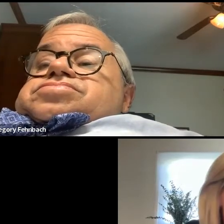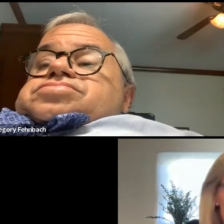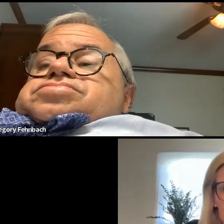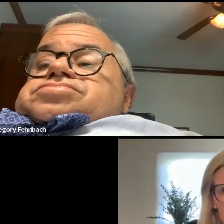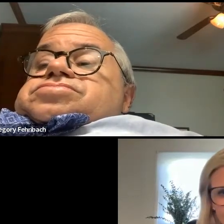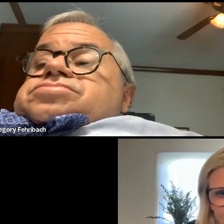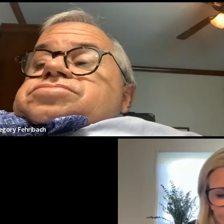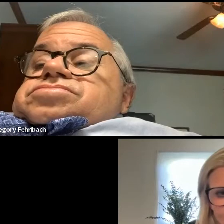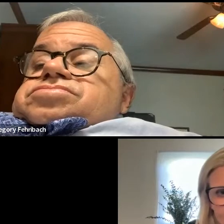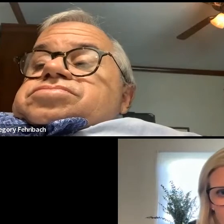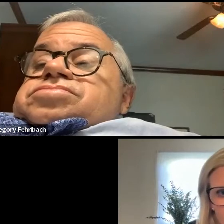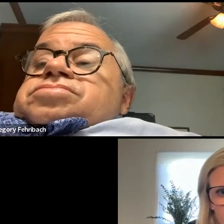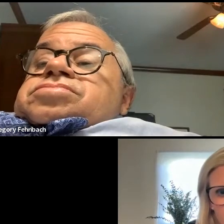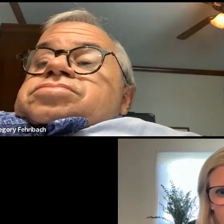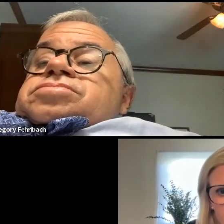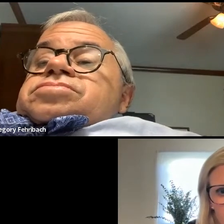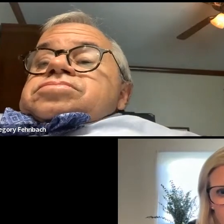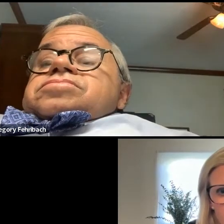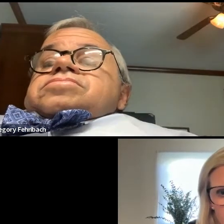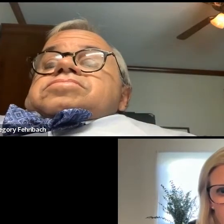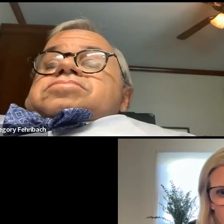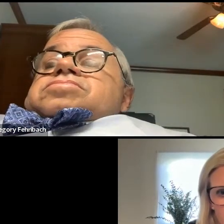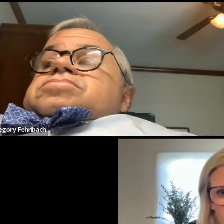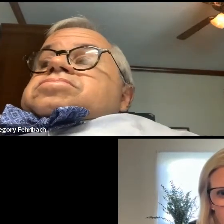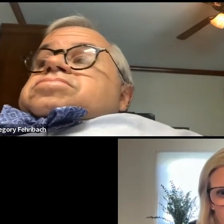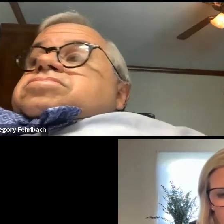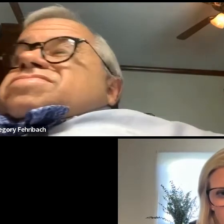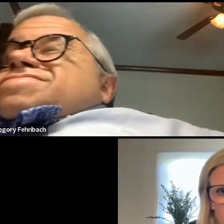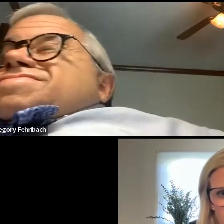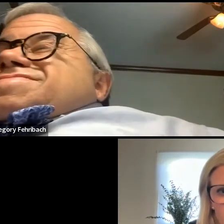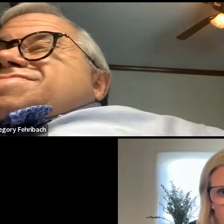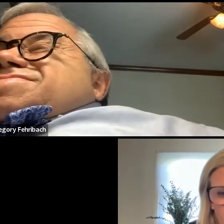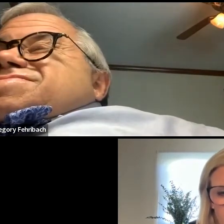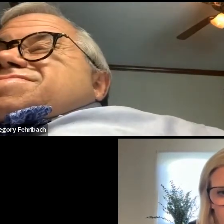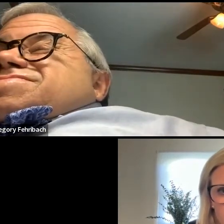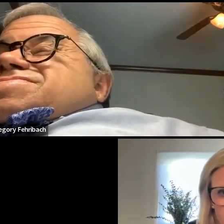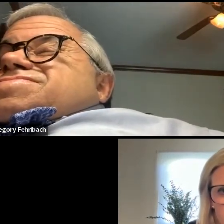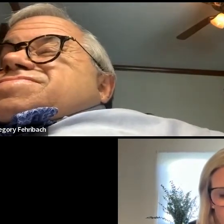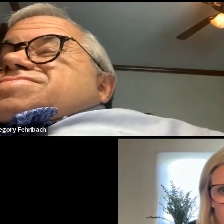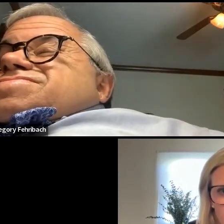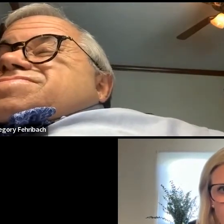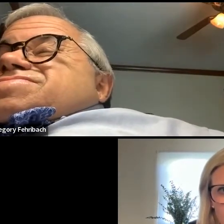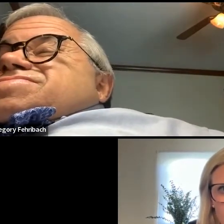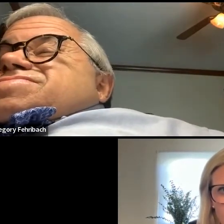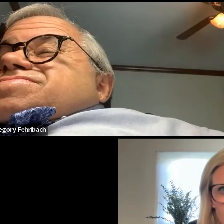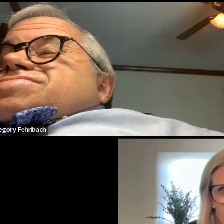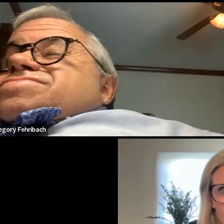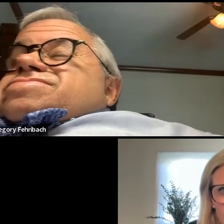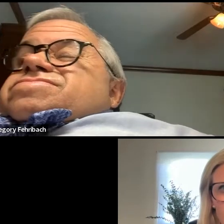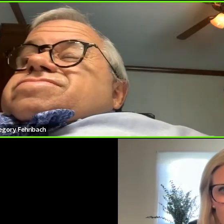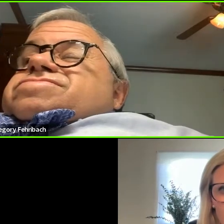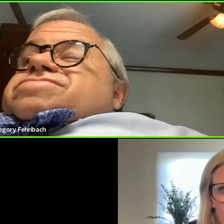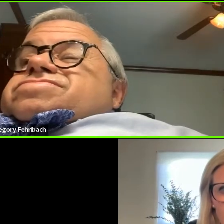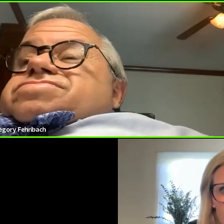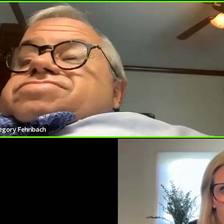lot of stories, but to be able to give quantitative evidence is also very helpful as well. So thank you so much.